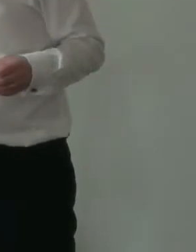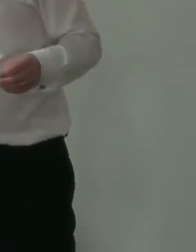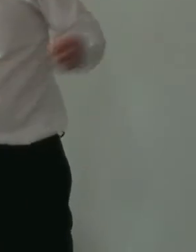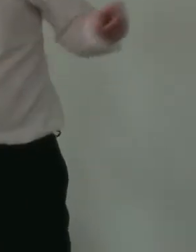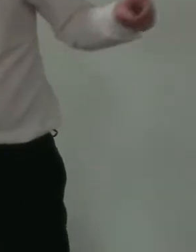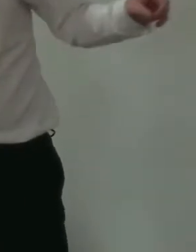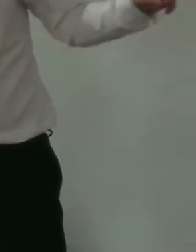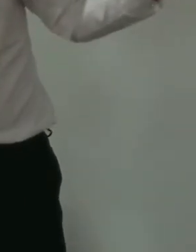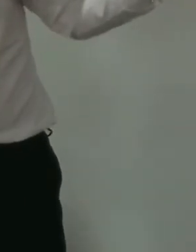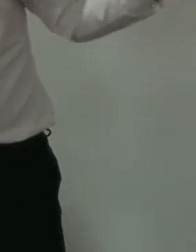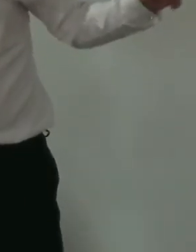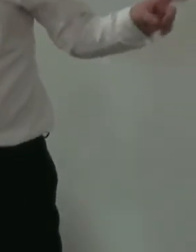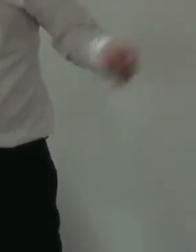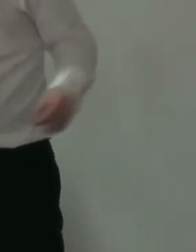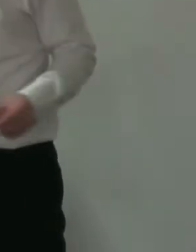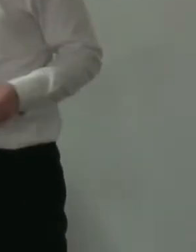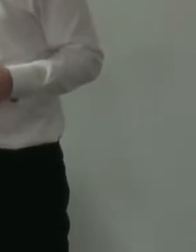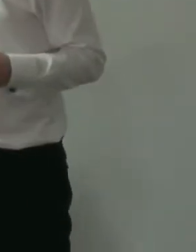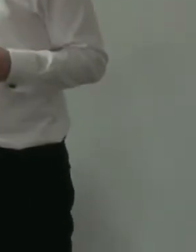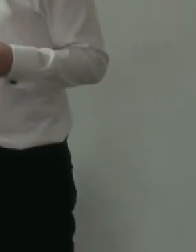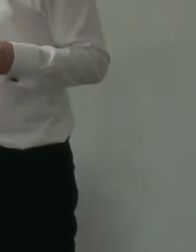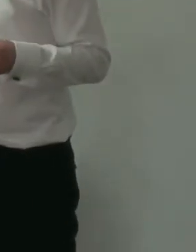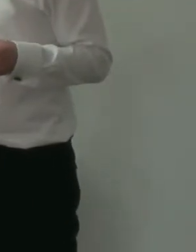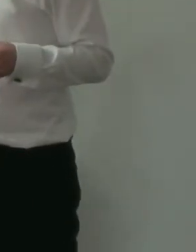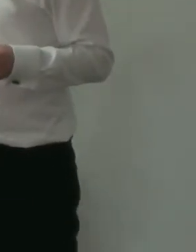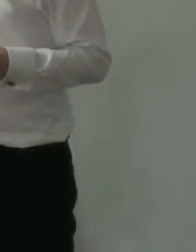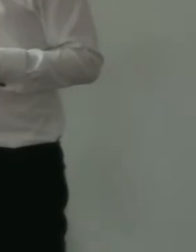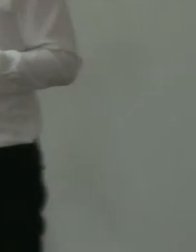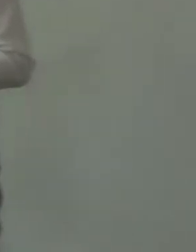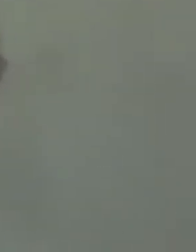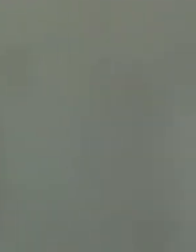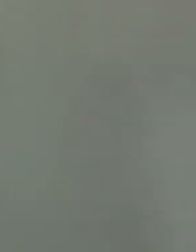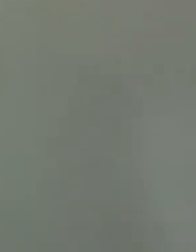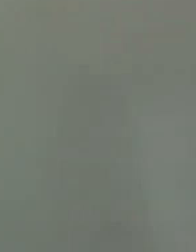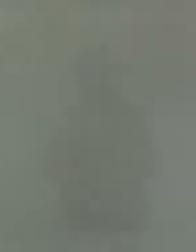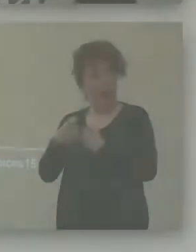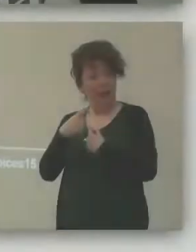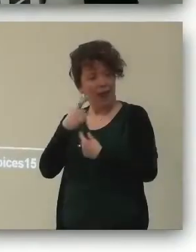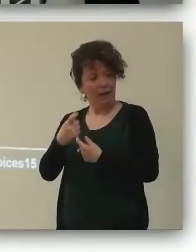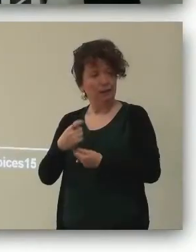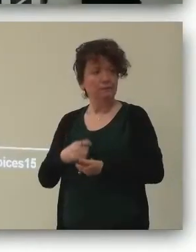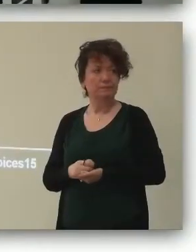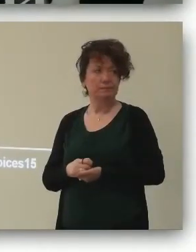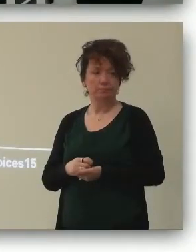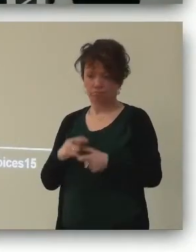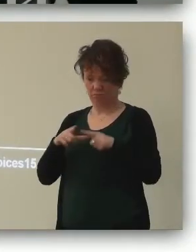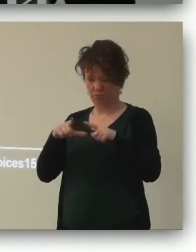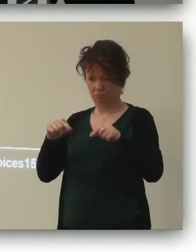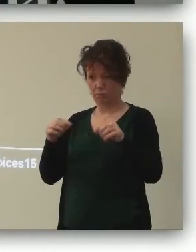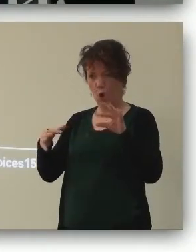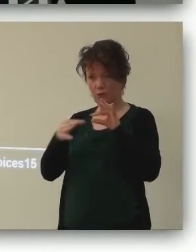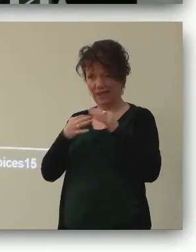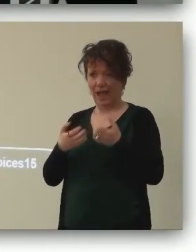our emails are going to pop up here. We're happy to answer emails as well. And we've got business cards and stuff that we can hand out, I